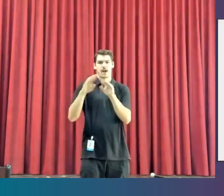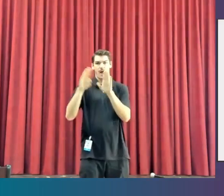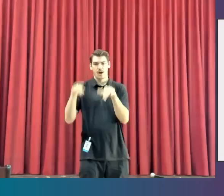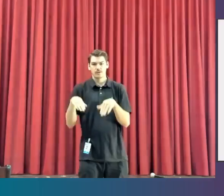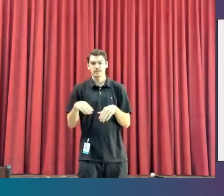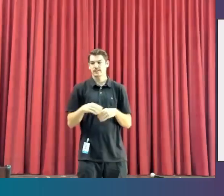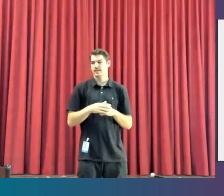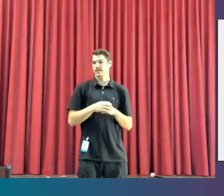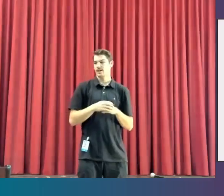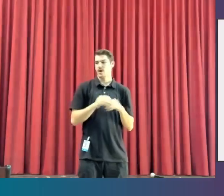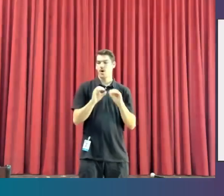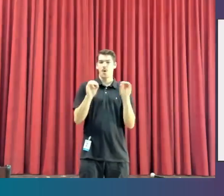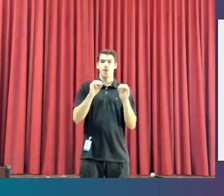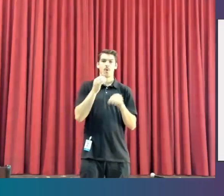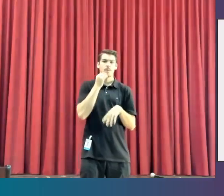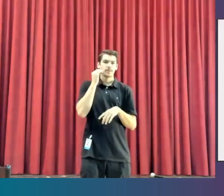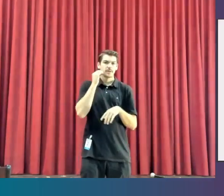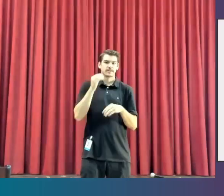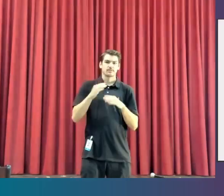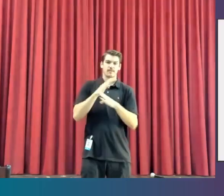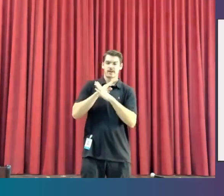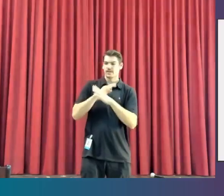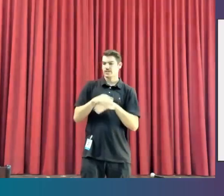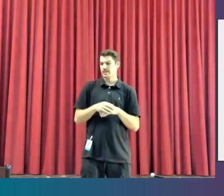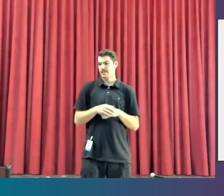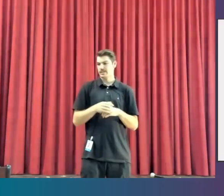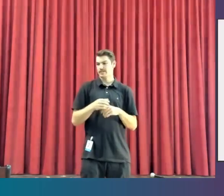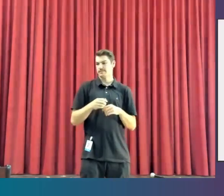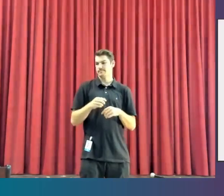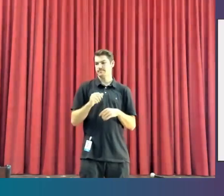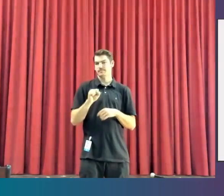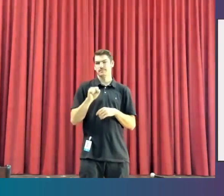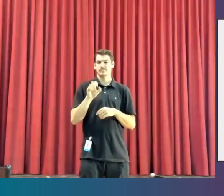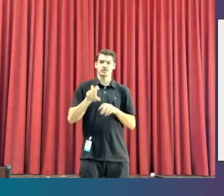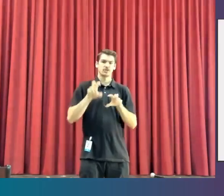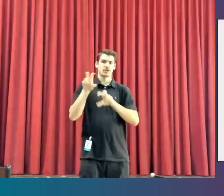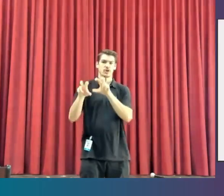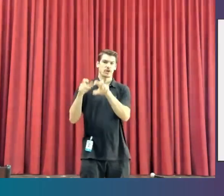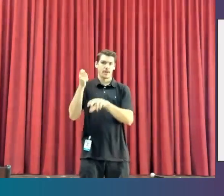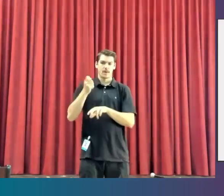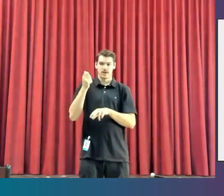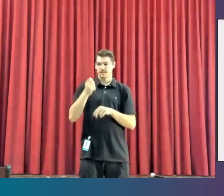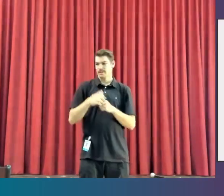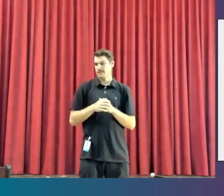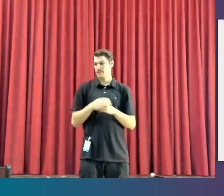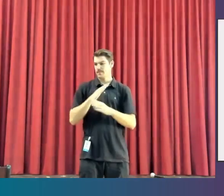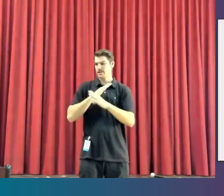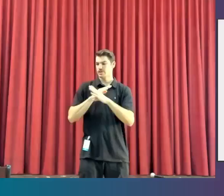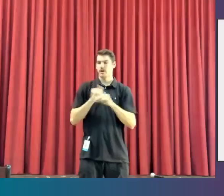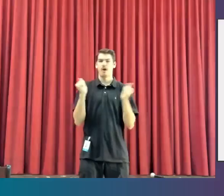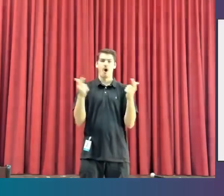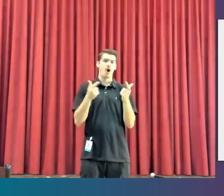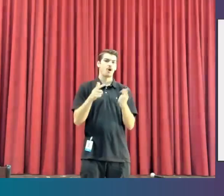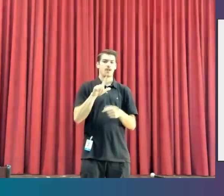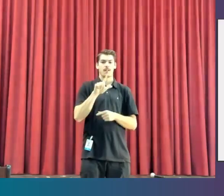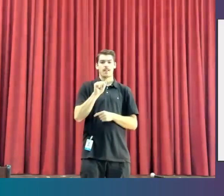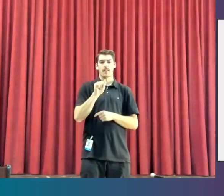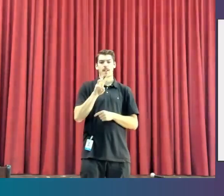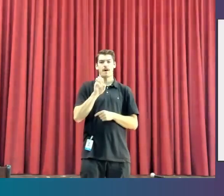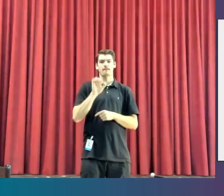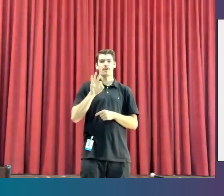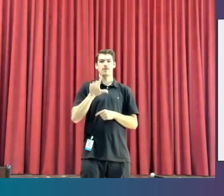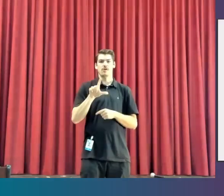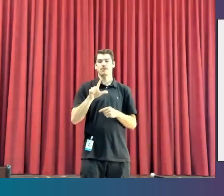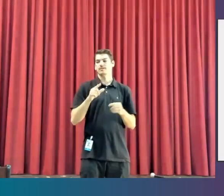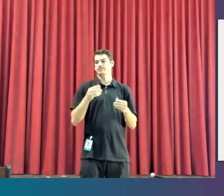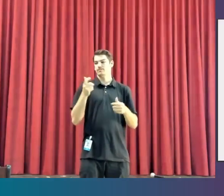homeless prevention, security deposit assistance. All of these are lawful sources of income